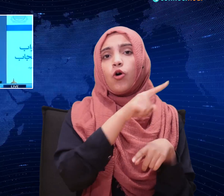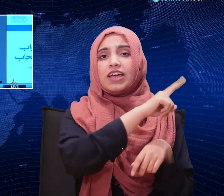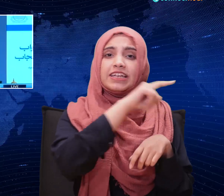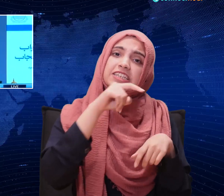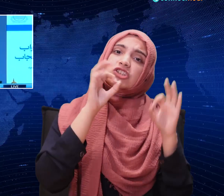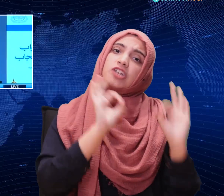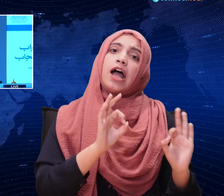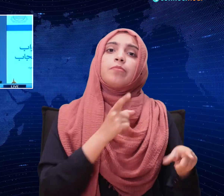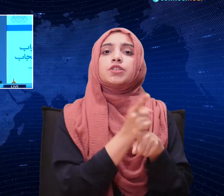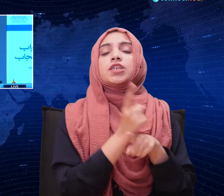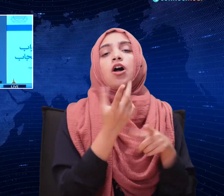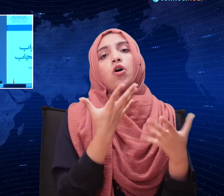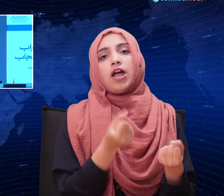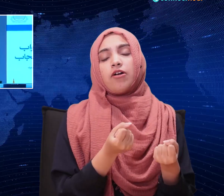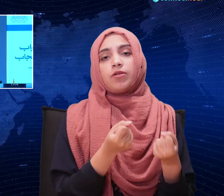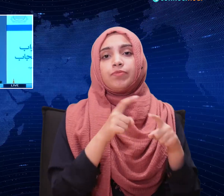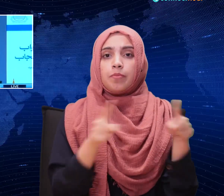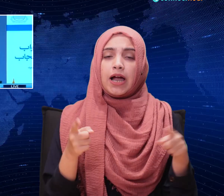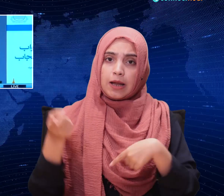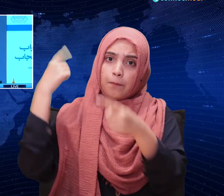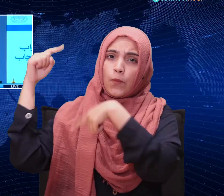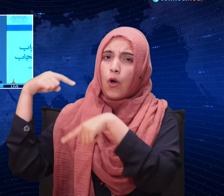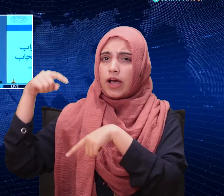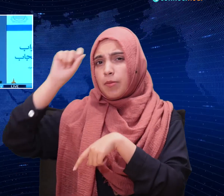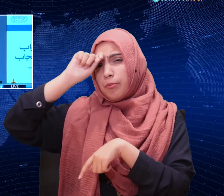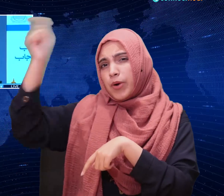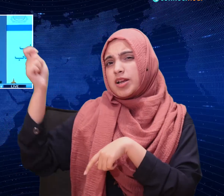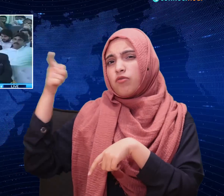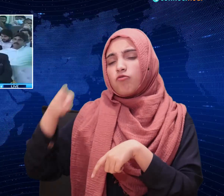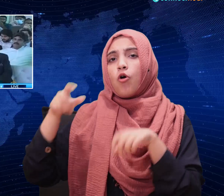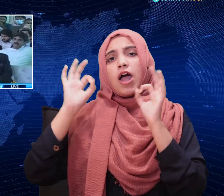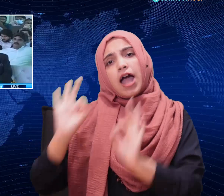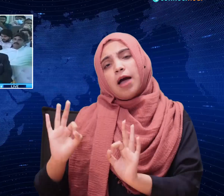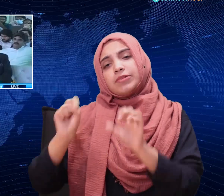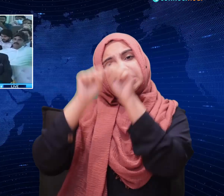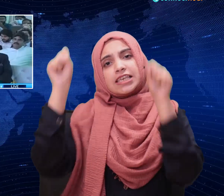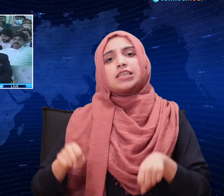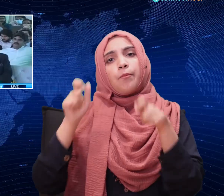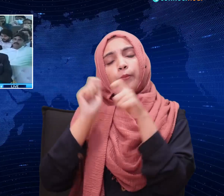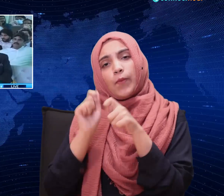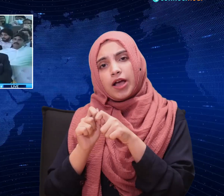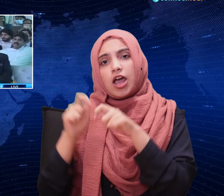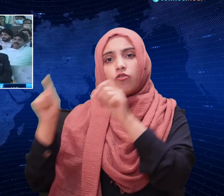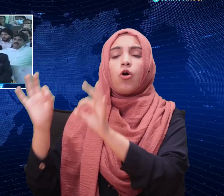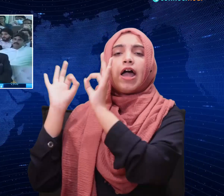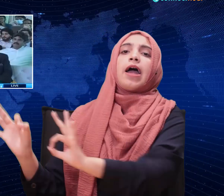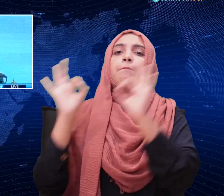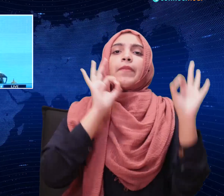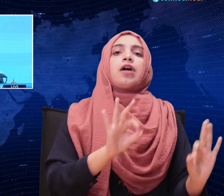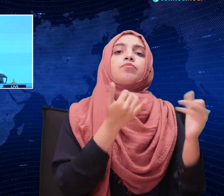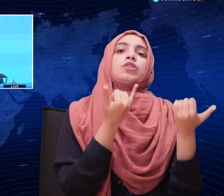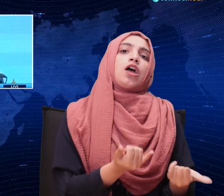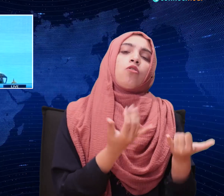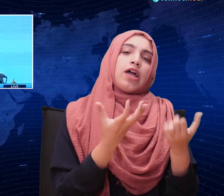built such schools to create a class in India which is Indian in color, but thinks like us, the British,